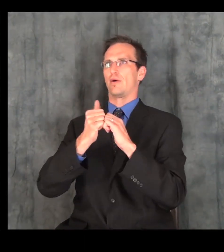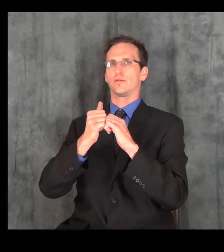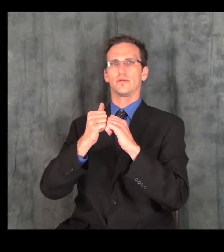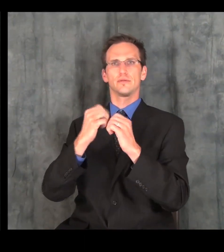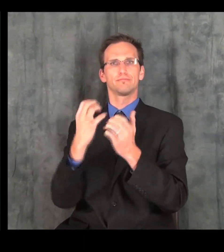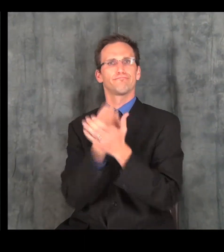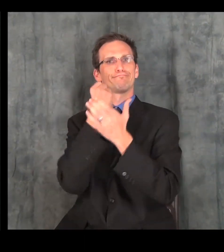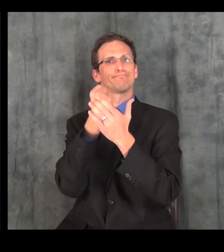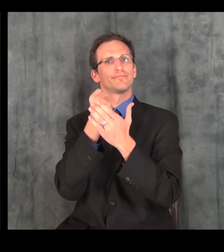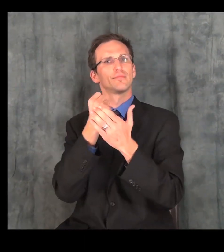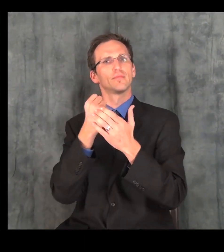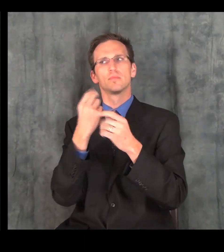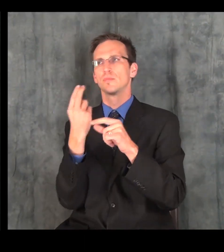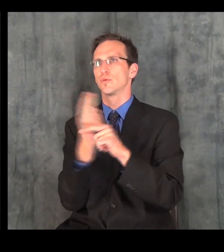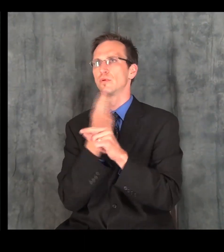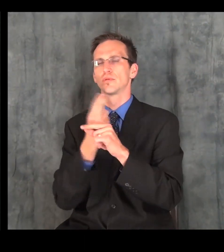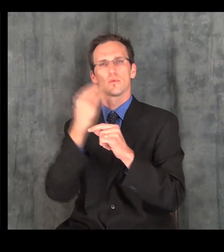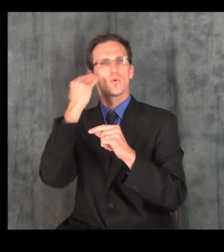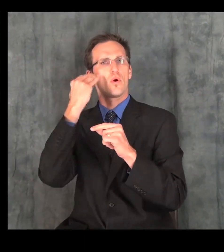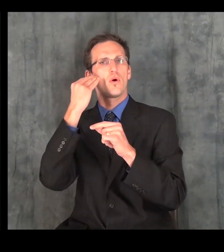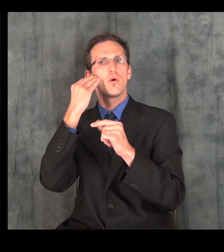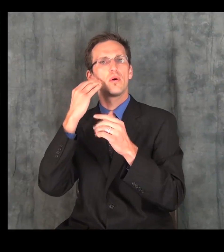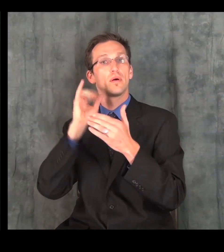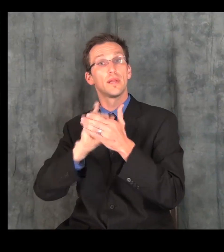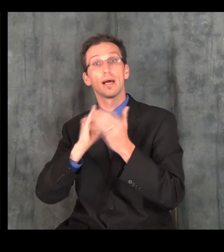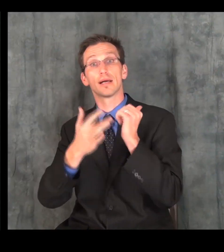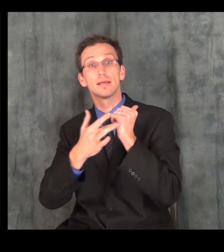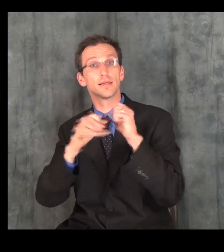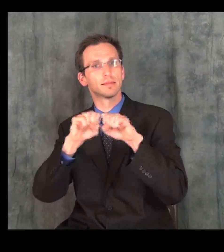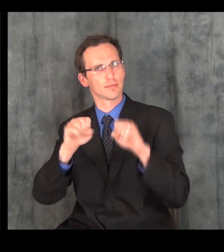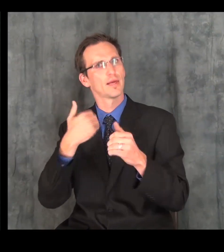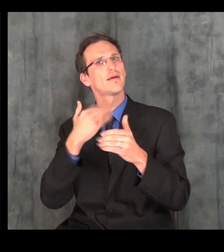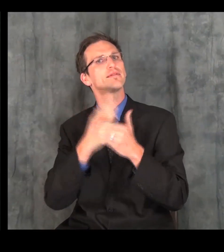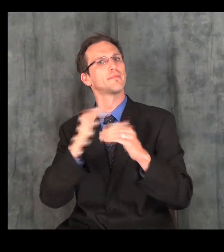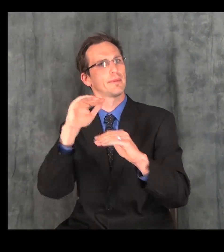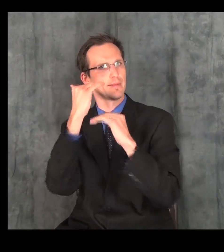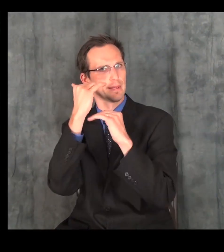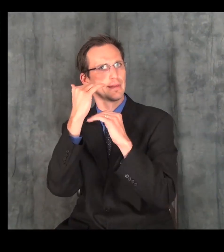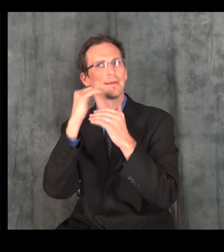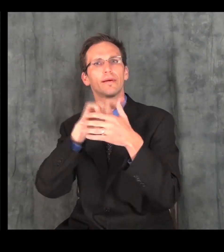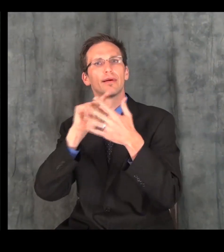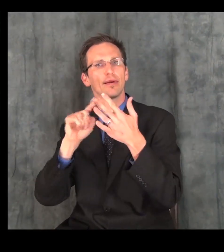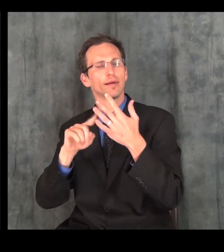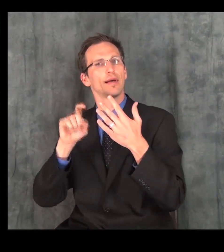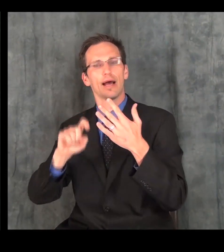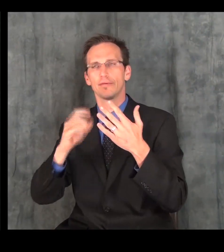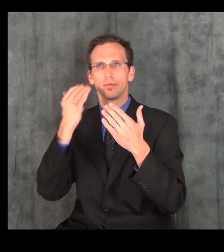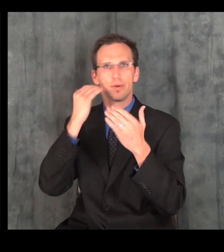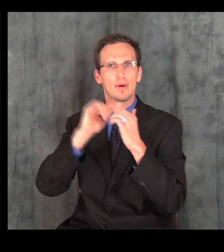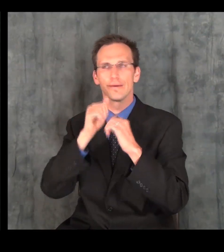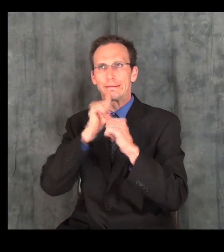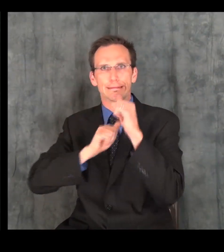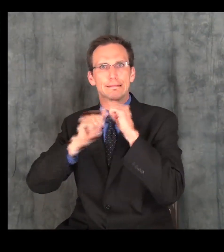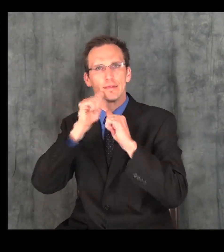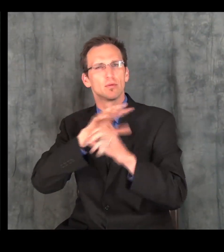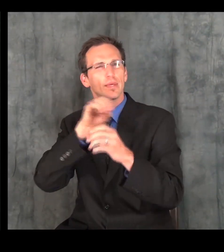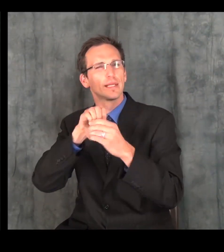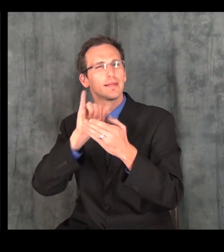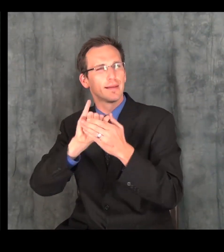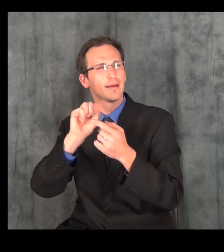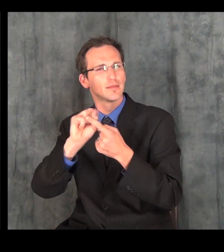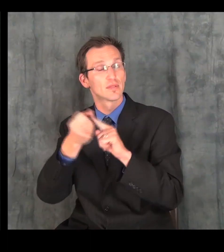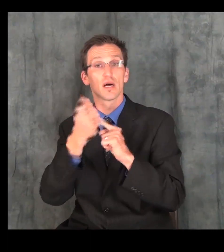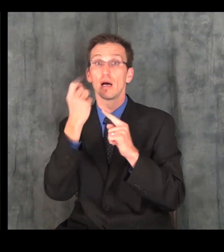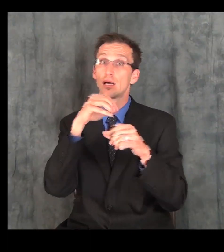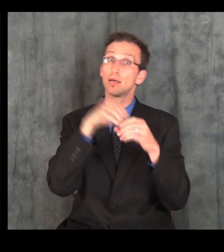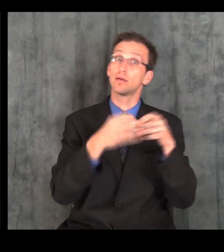to give them some kind of awareness of the limitations, what they have to be prepared to work with in that context, because it's very high stakes